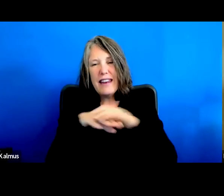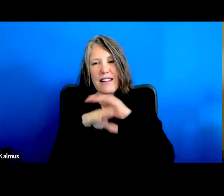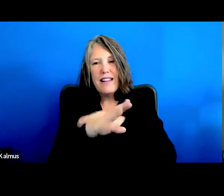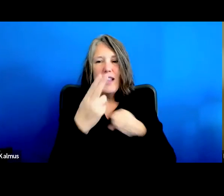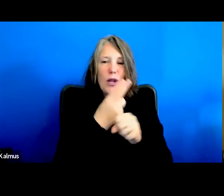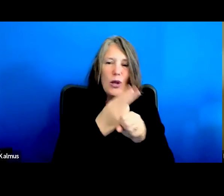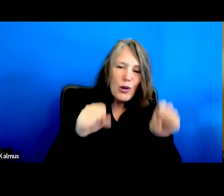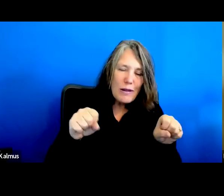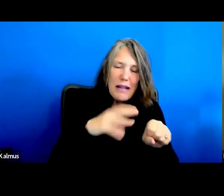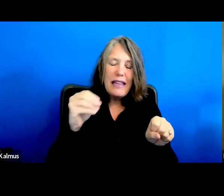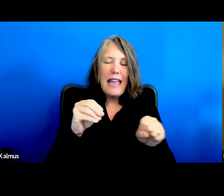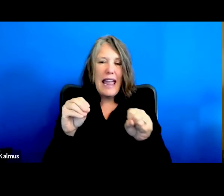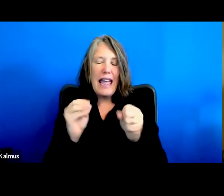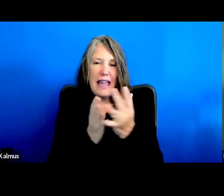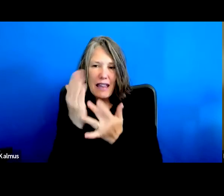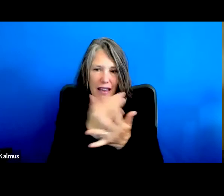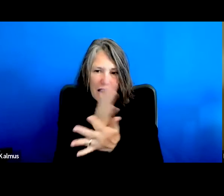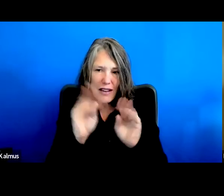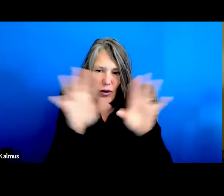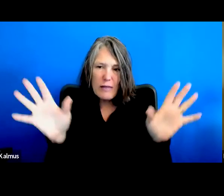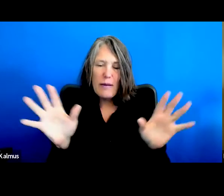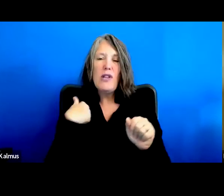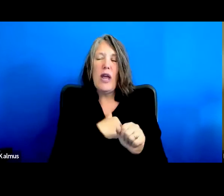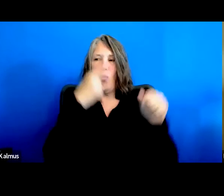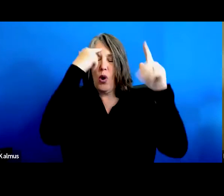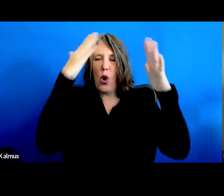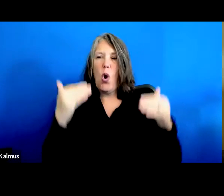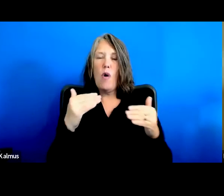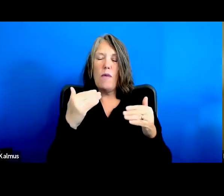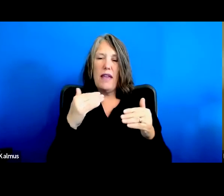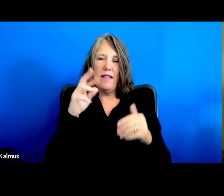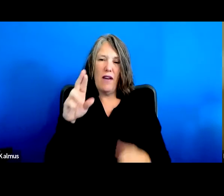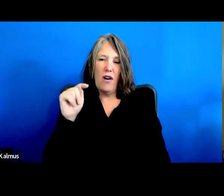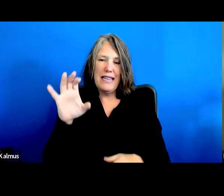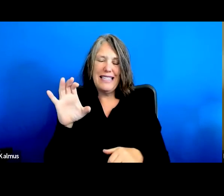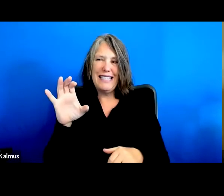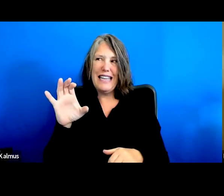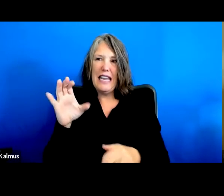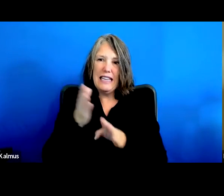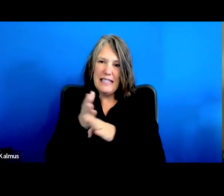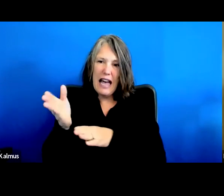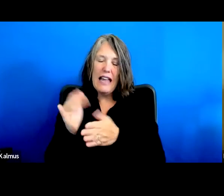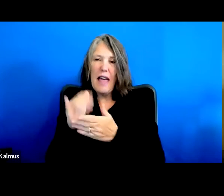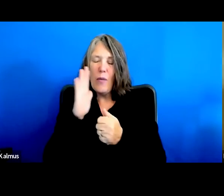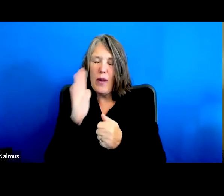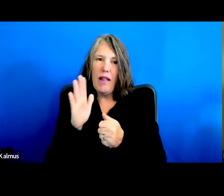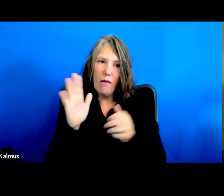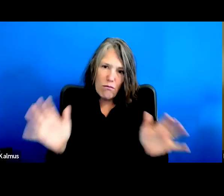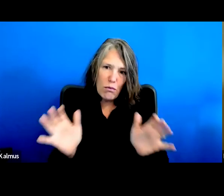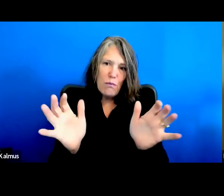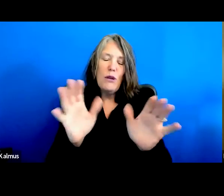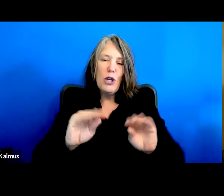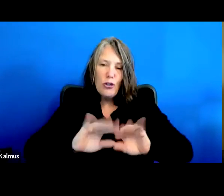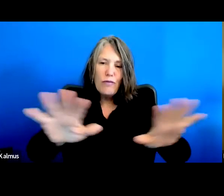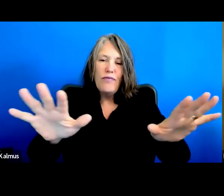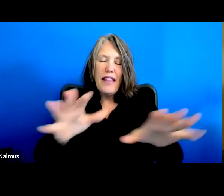and transparency. And that's something we're hoping at the RTC side of things too, to help really push out and